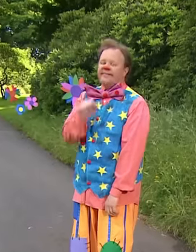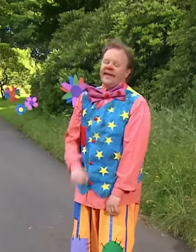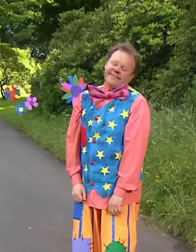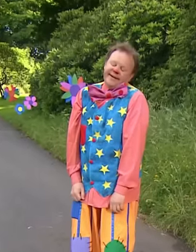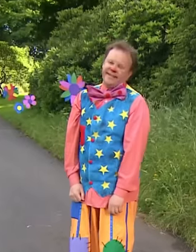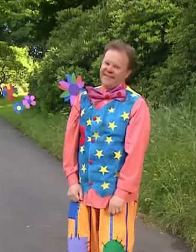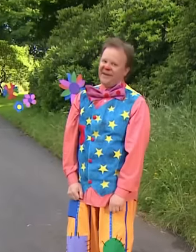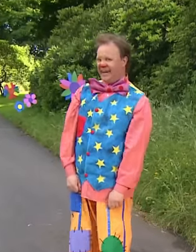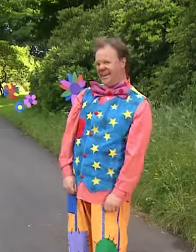Yes, I do.